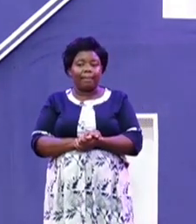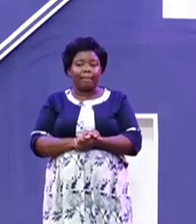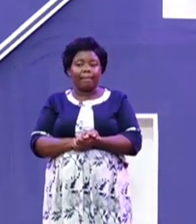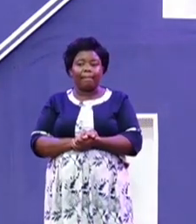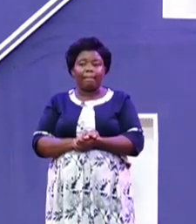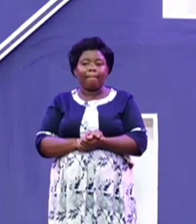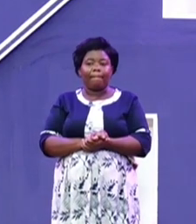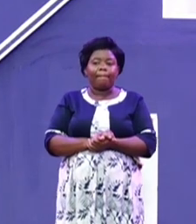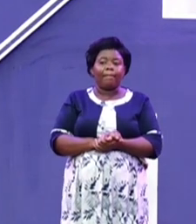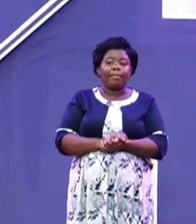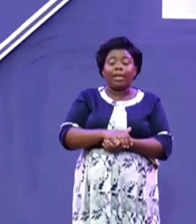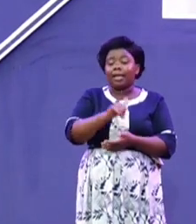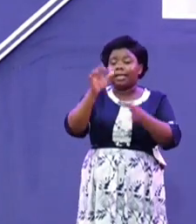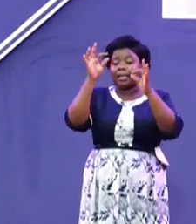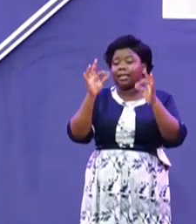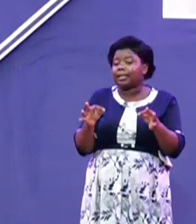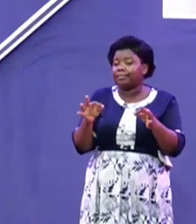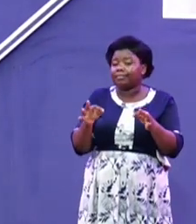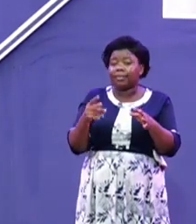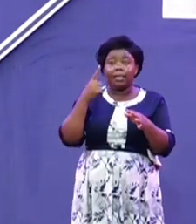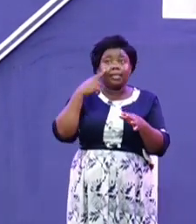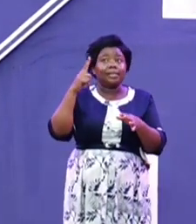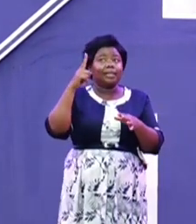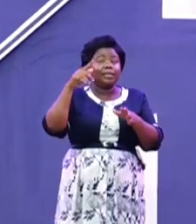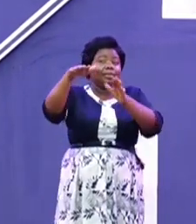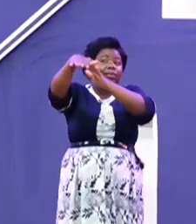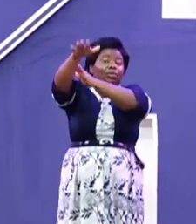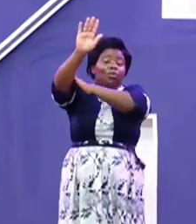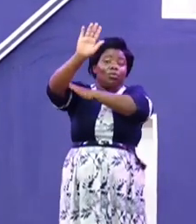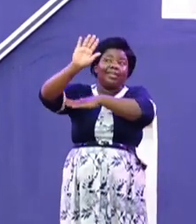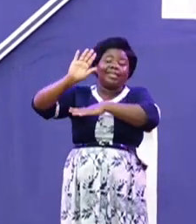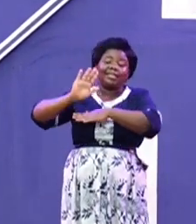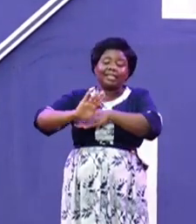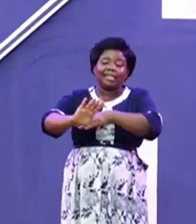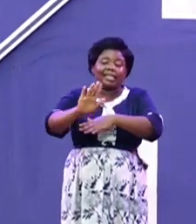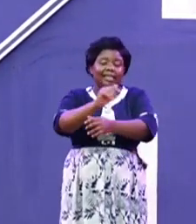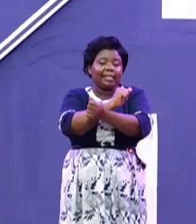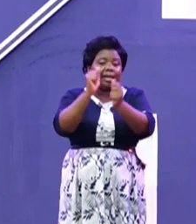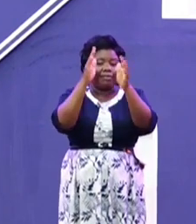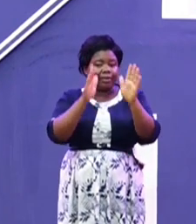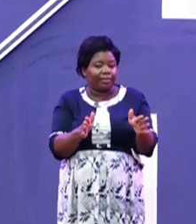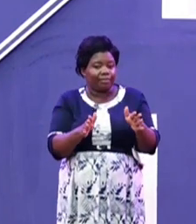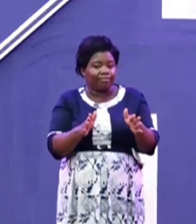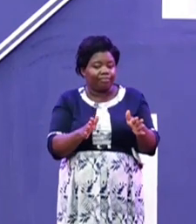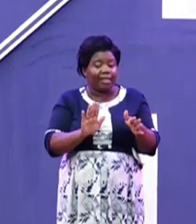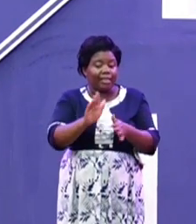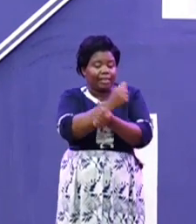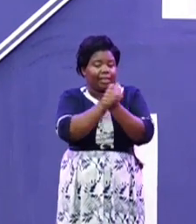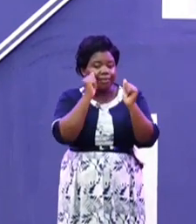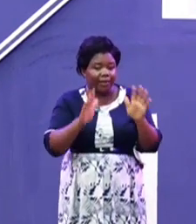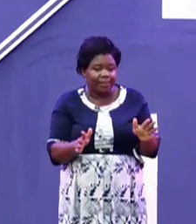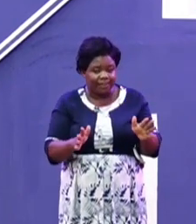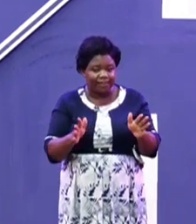protection he has. Ekirala alabanga Katonda mulokozi. And he considers God as a savior. Mulokozi we.